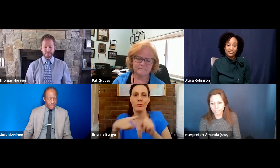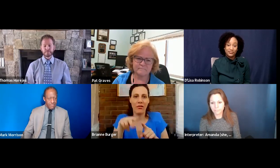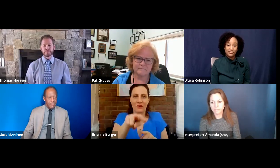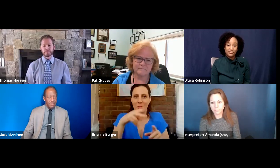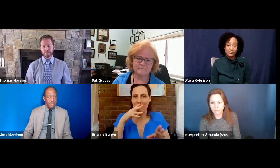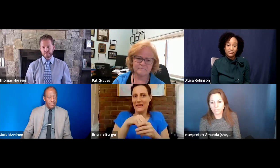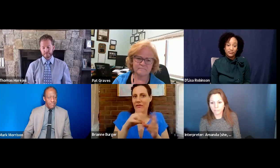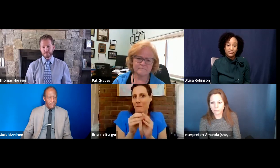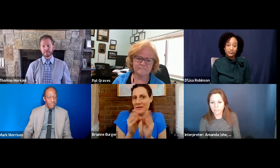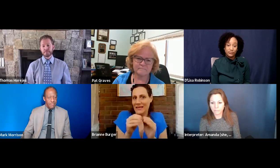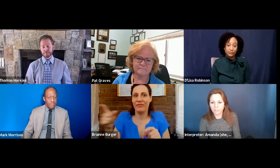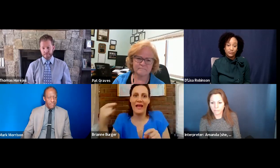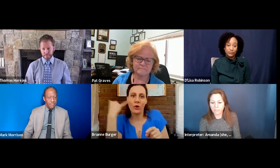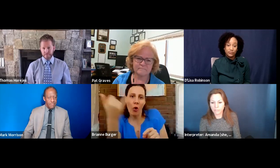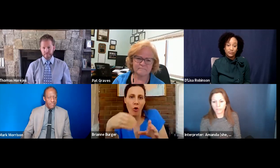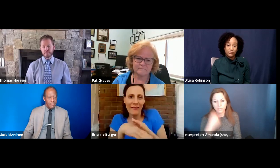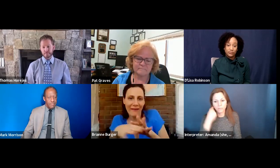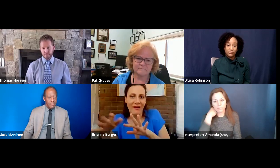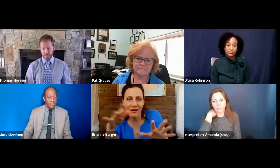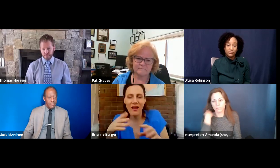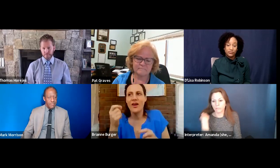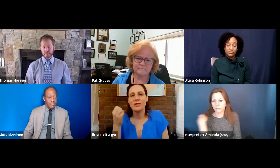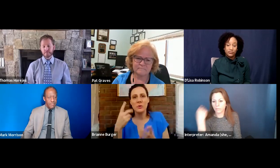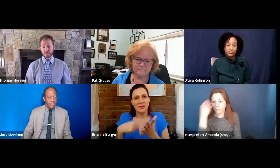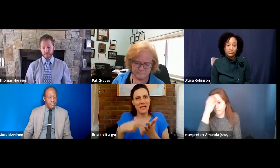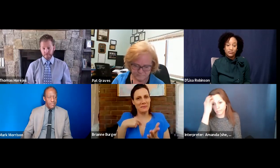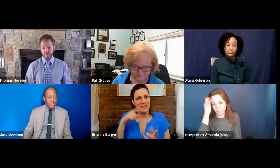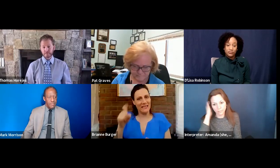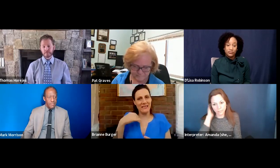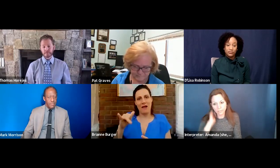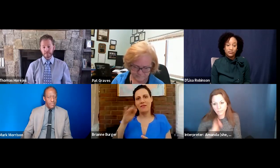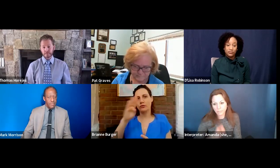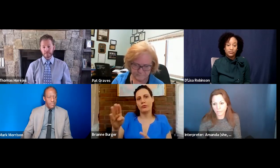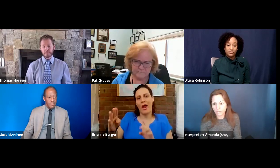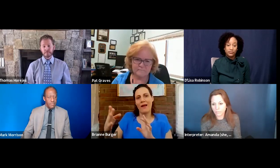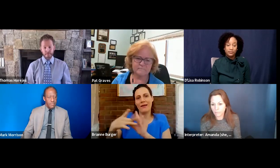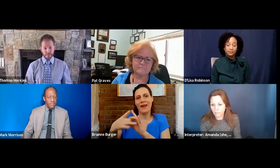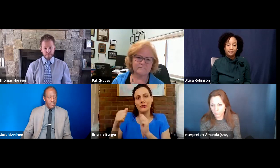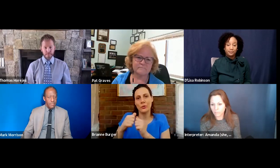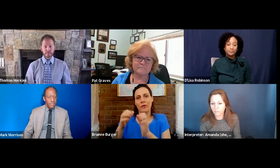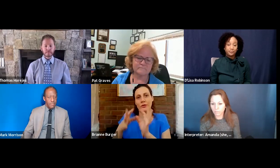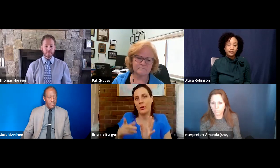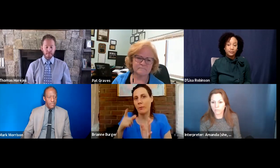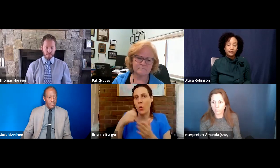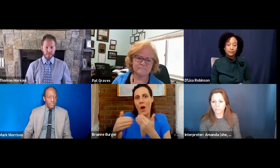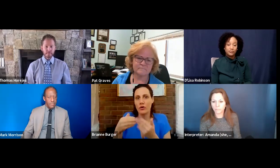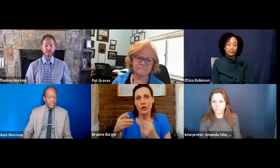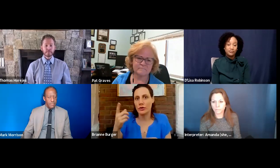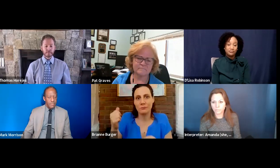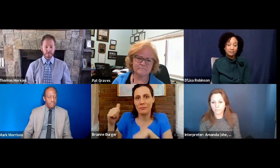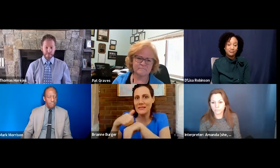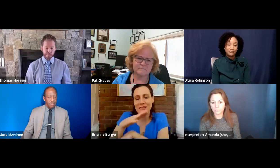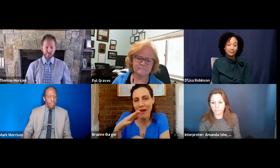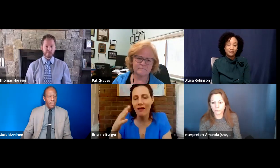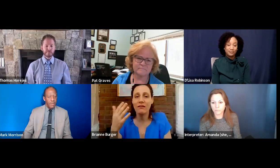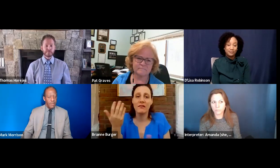so that I can make sure I see the interpreter and then they call into the meeting and then I'm able to access the meeting on Microsoft Teams. So sometimes it's important